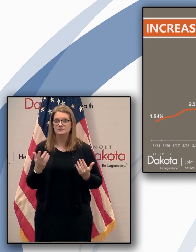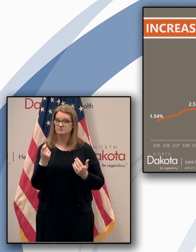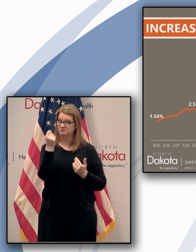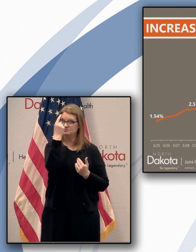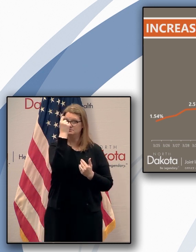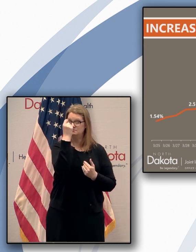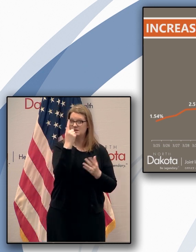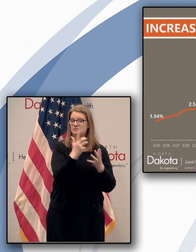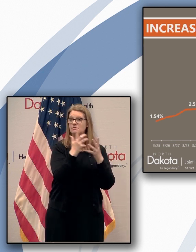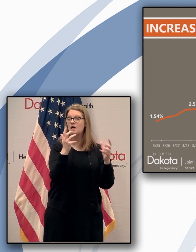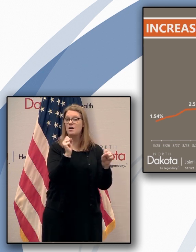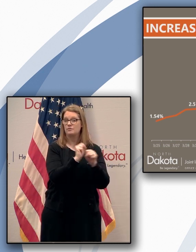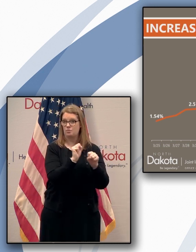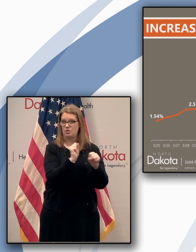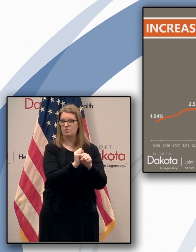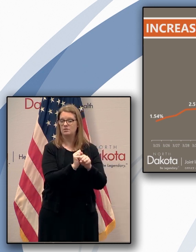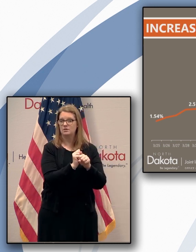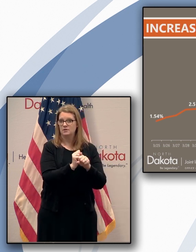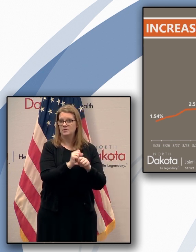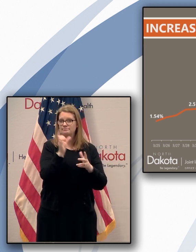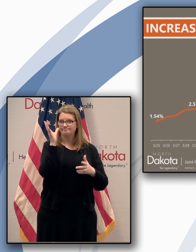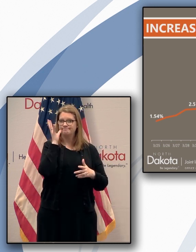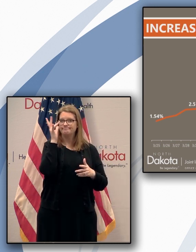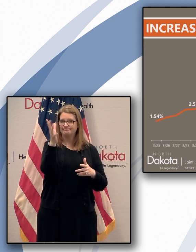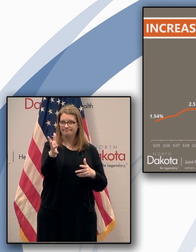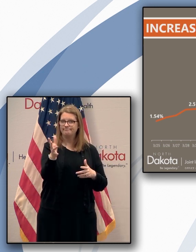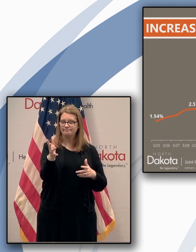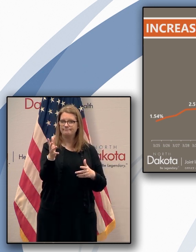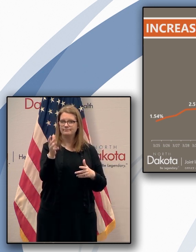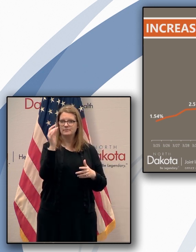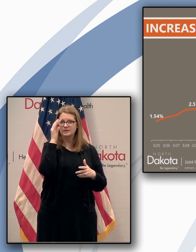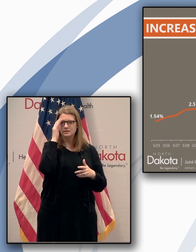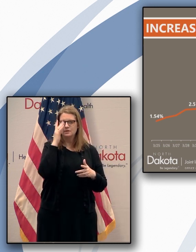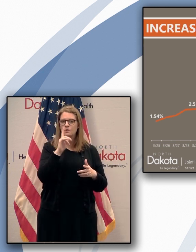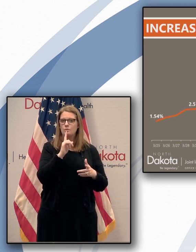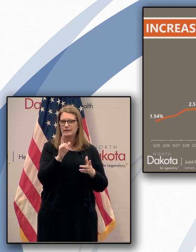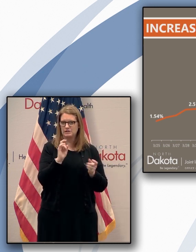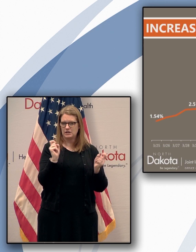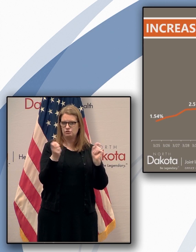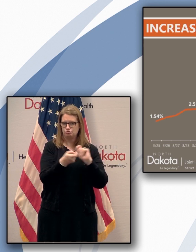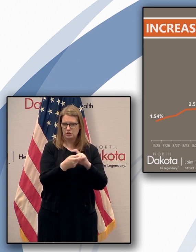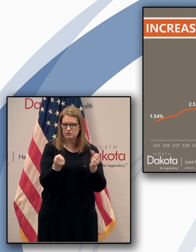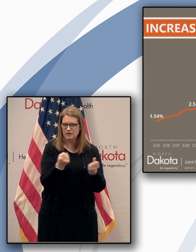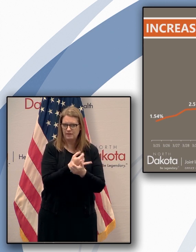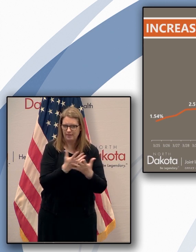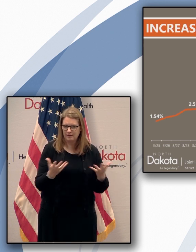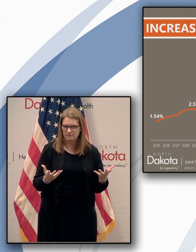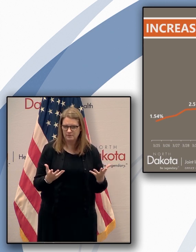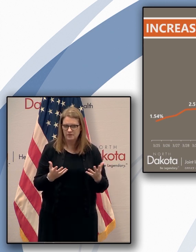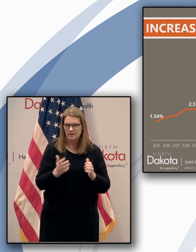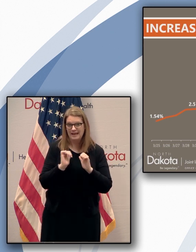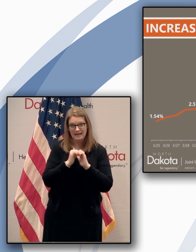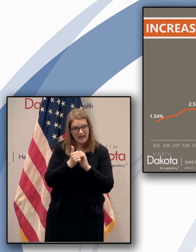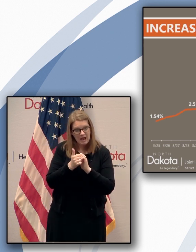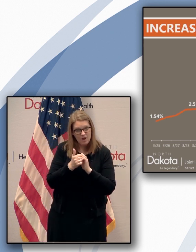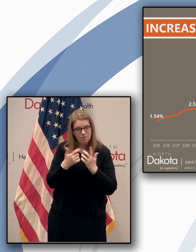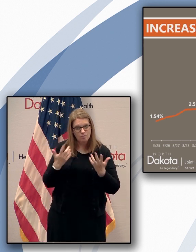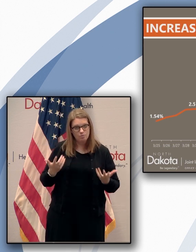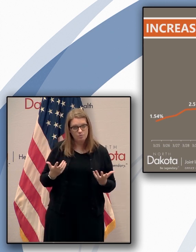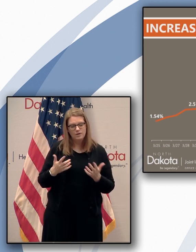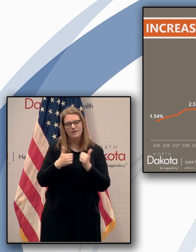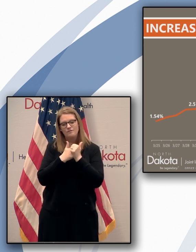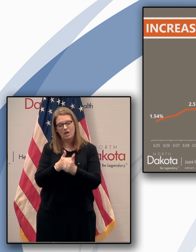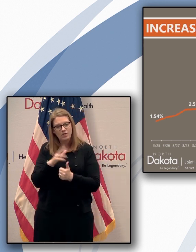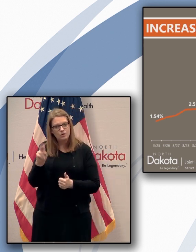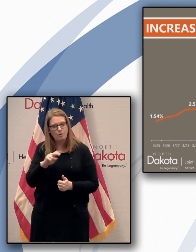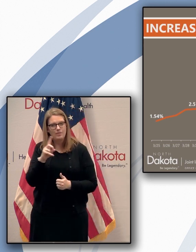do in the days ahead to try to turn the corner on this, and the way we do that is continue to follow all of the North